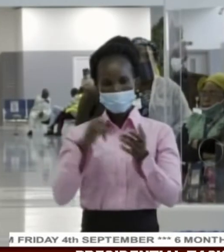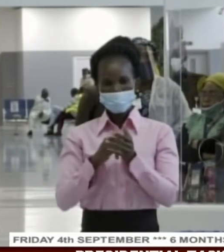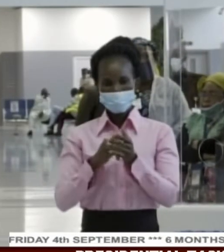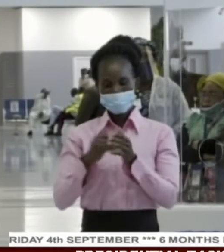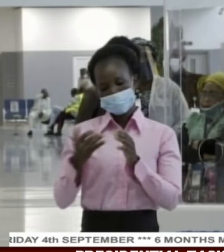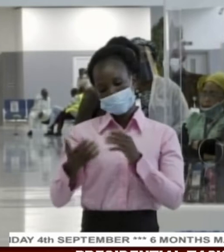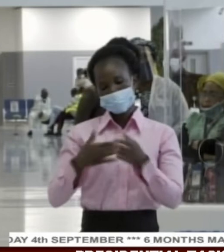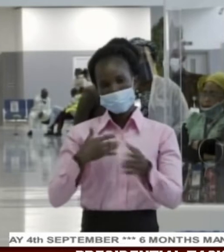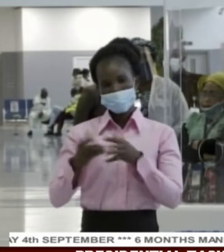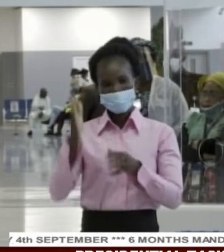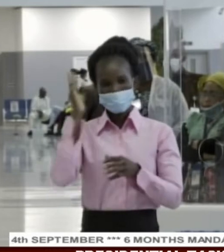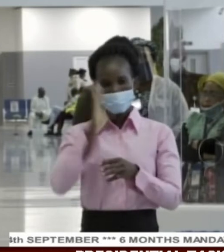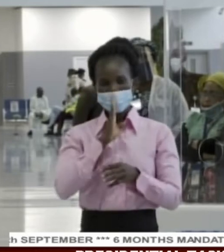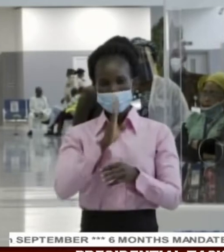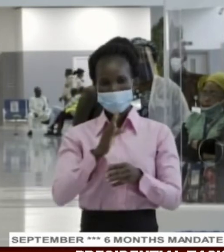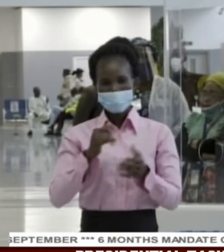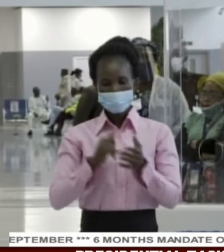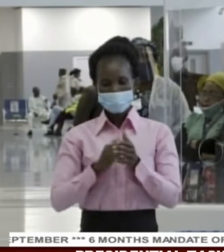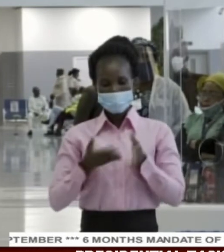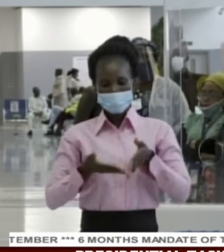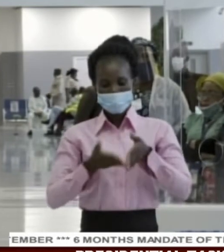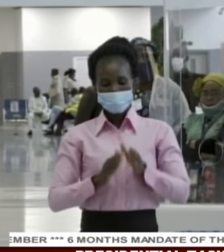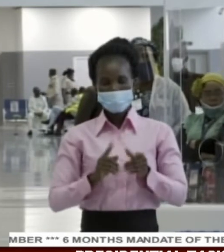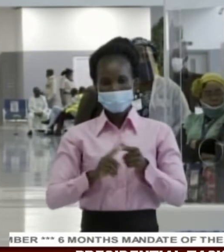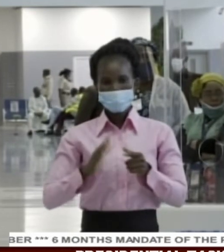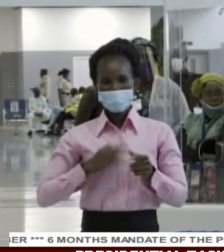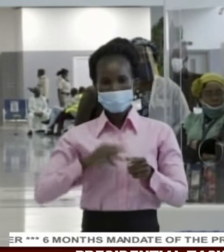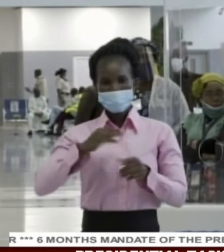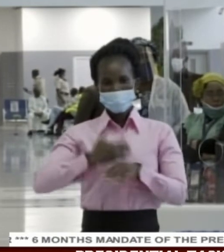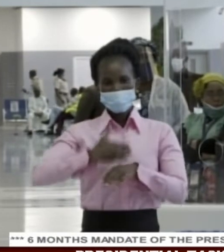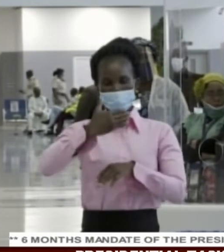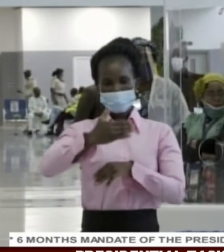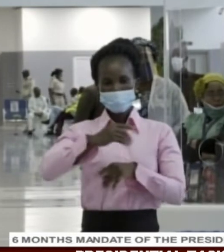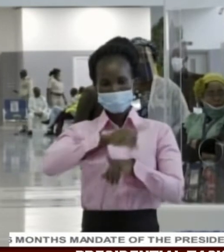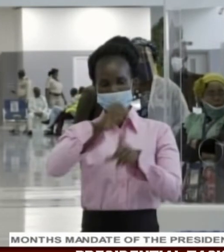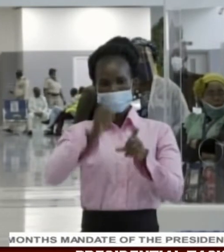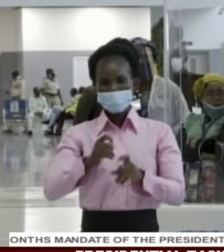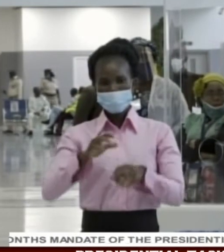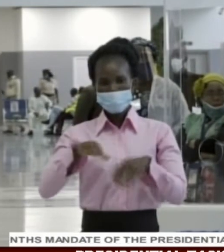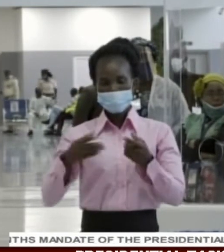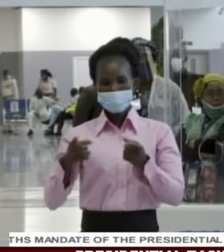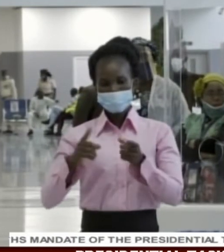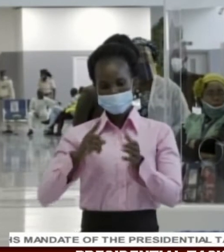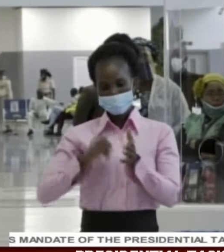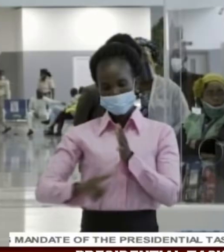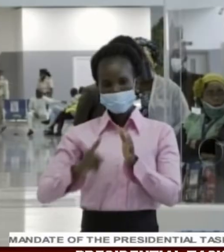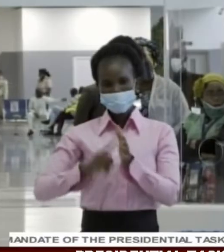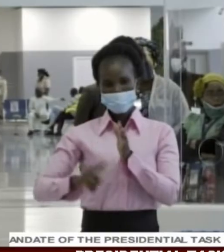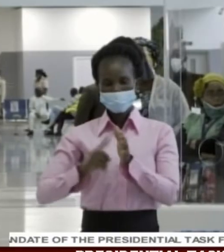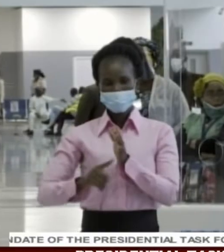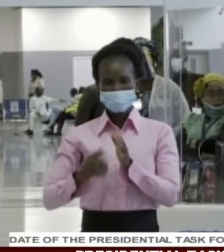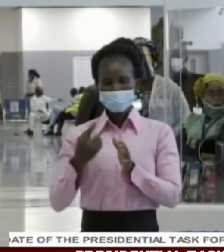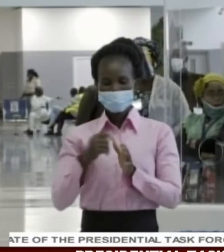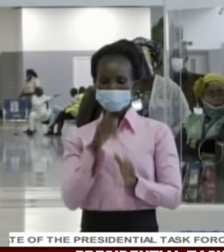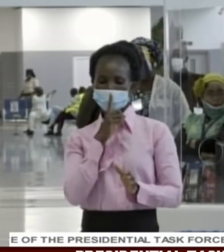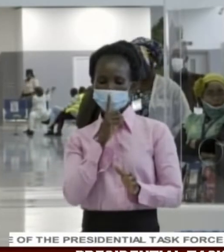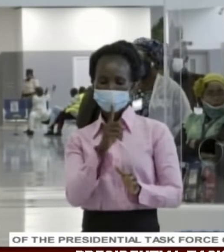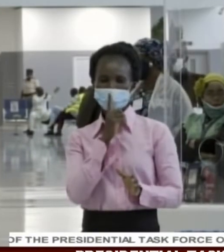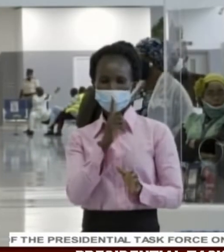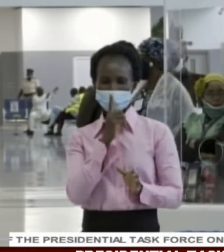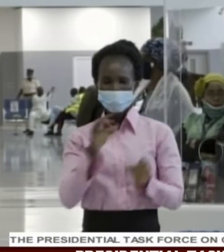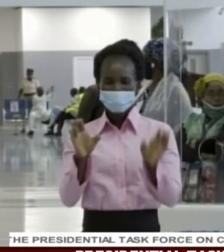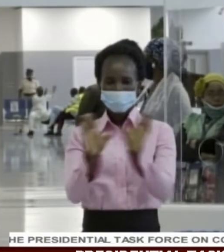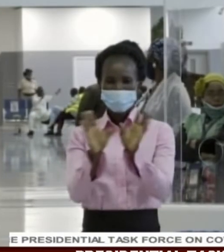my next question for you, sir. How do we check a genuine certificate for